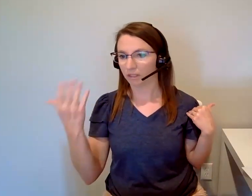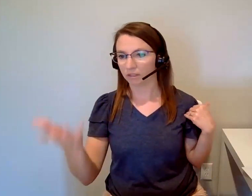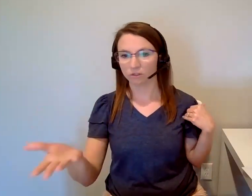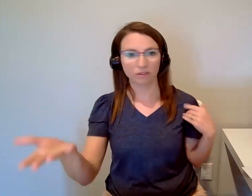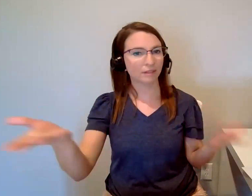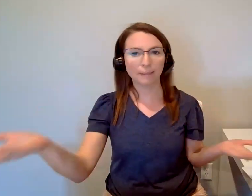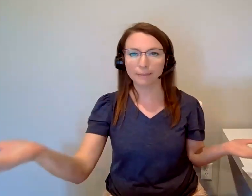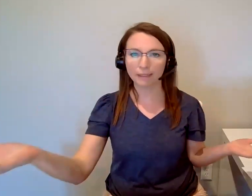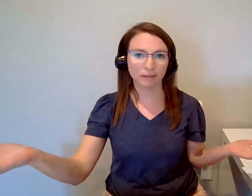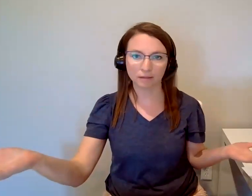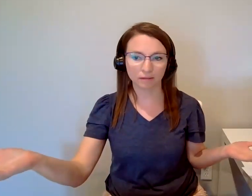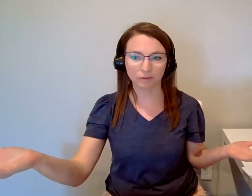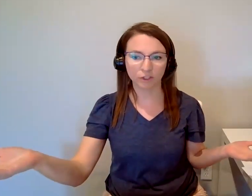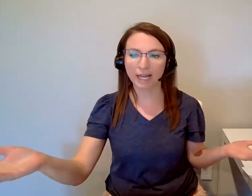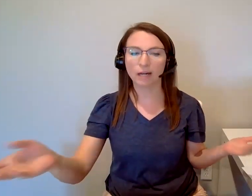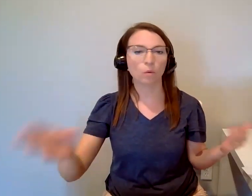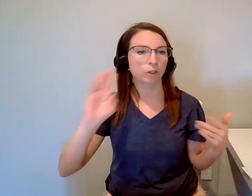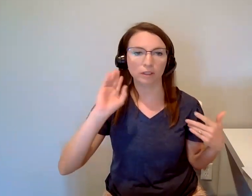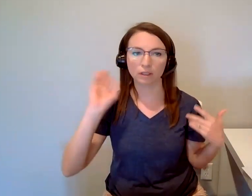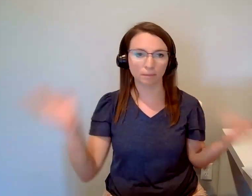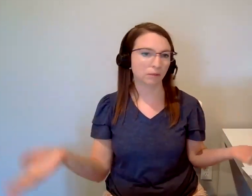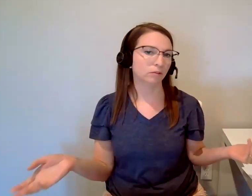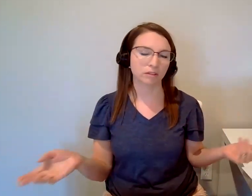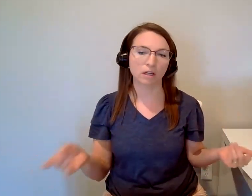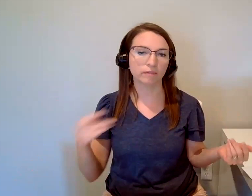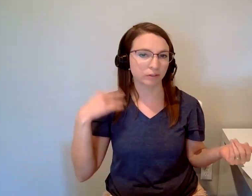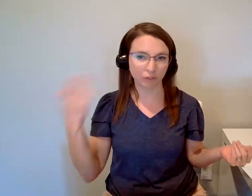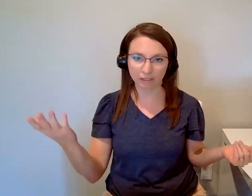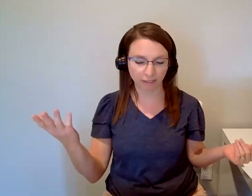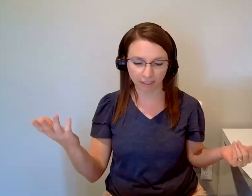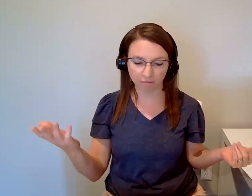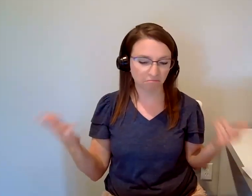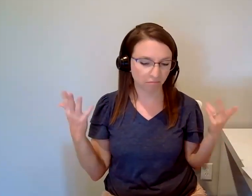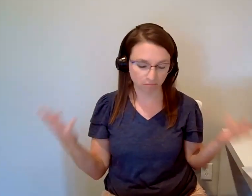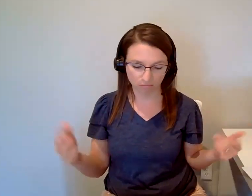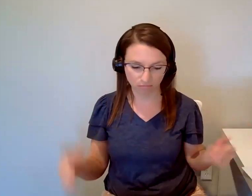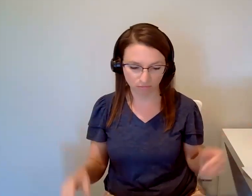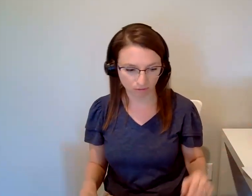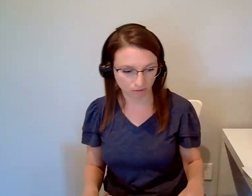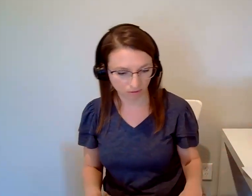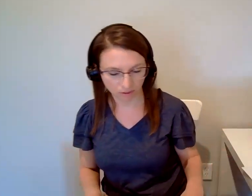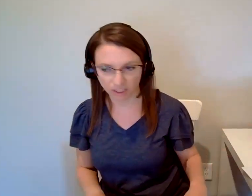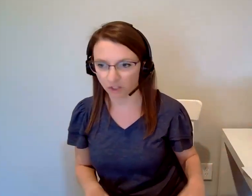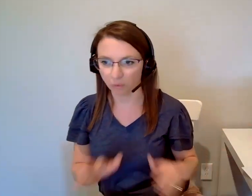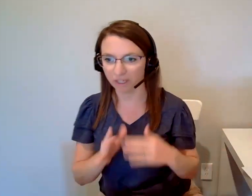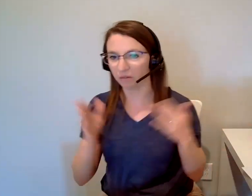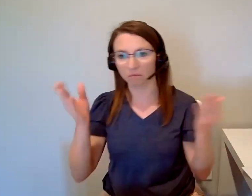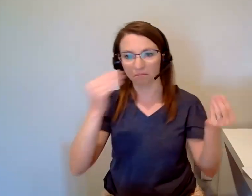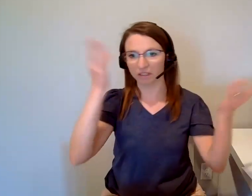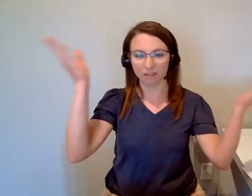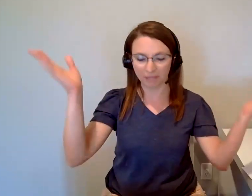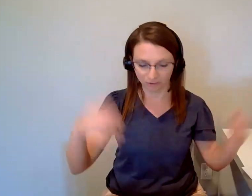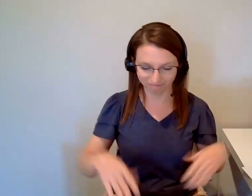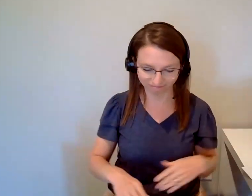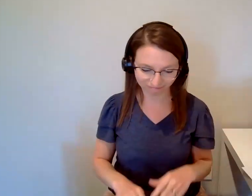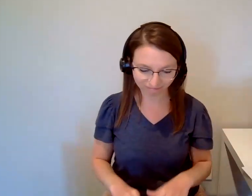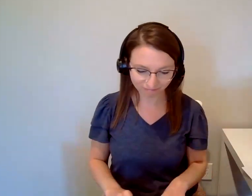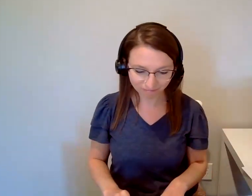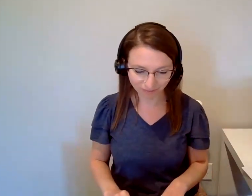just type it in the chat, or you can unmute yourself and translate. Either one, it doesn't matter. All